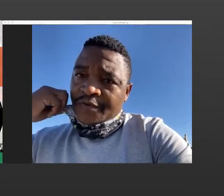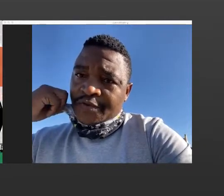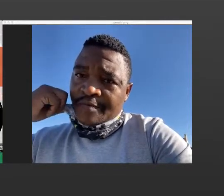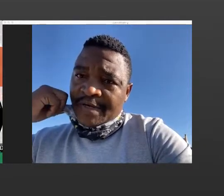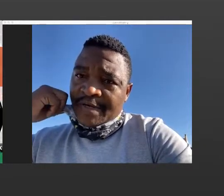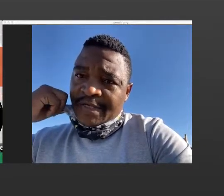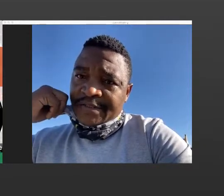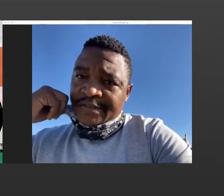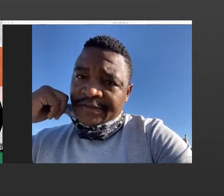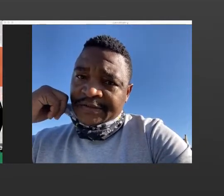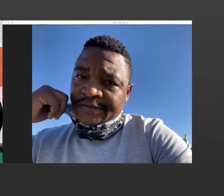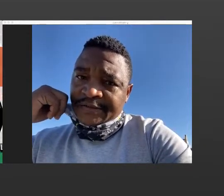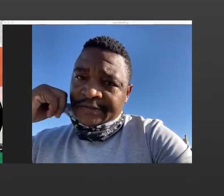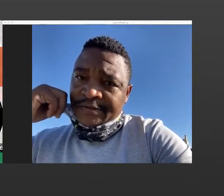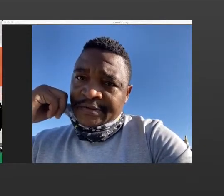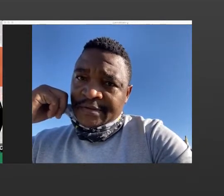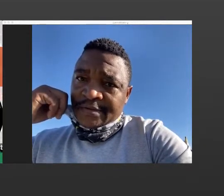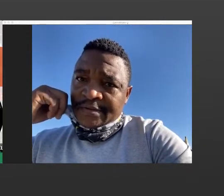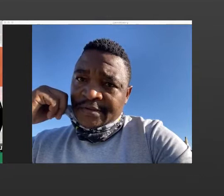Thank you so much.